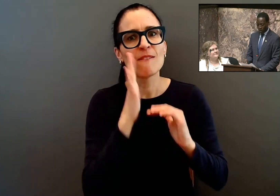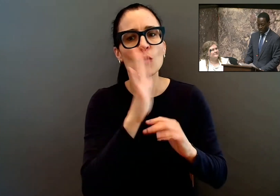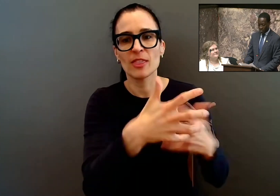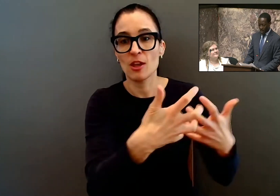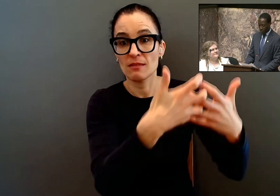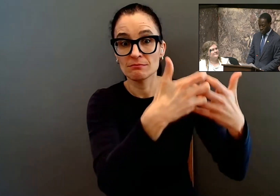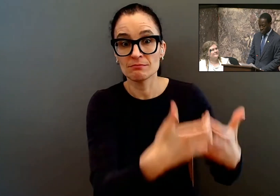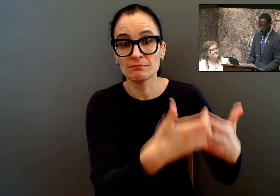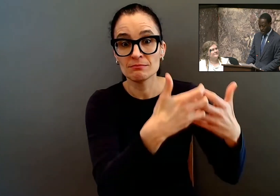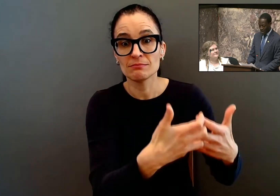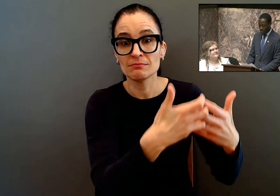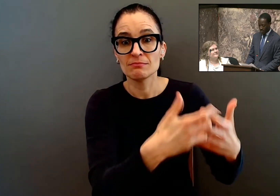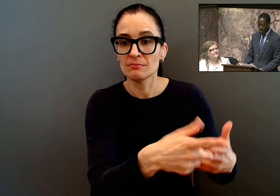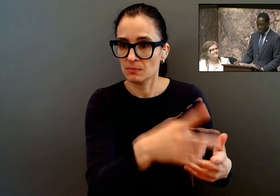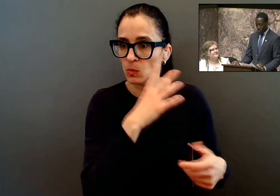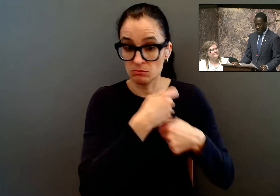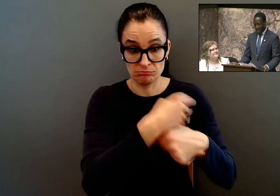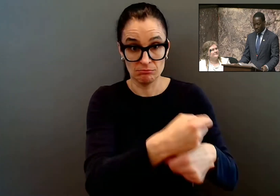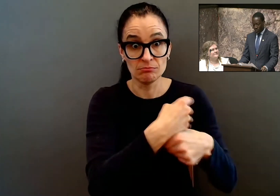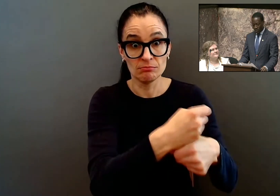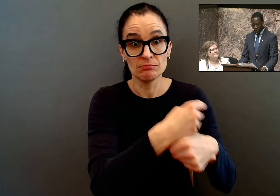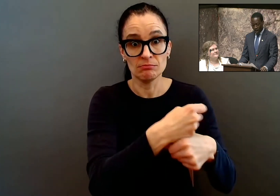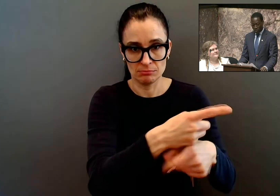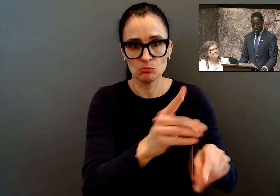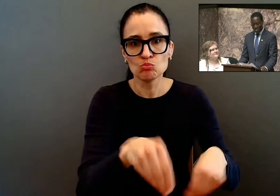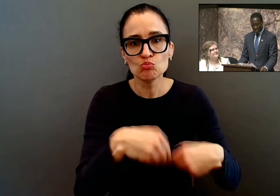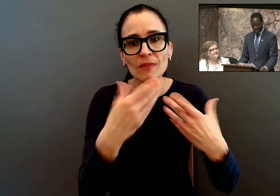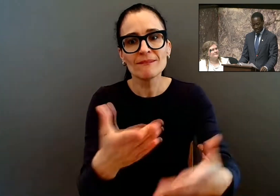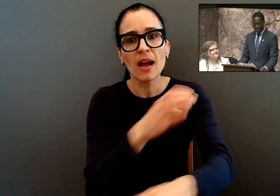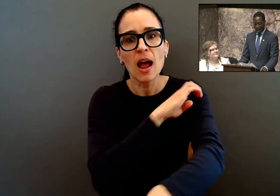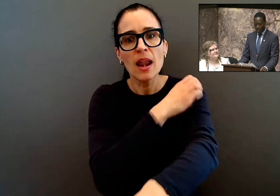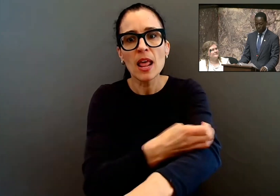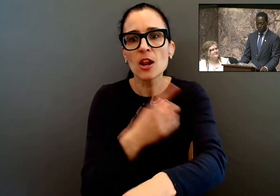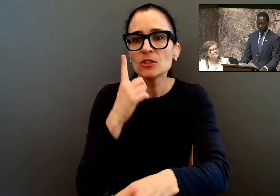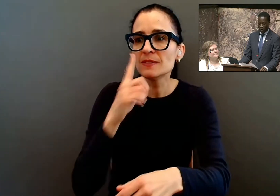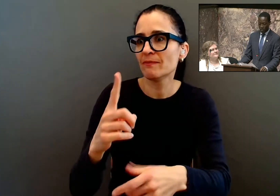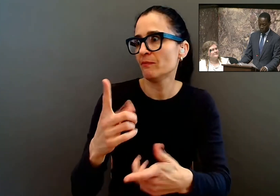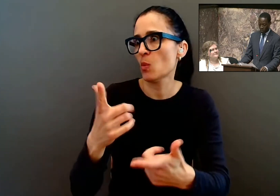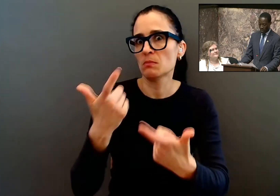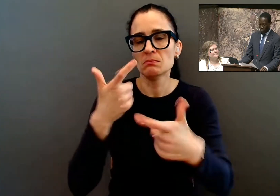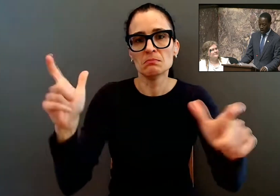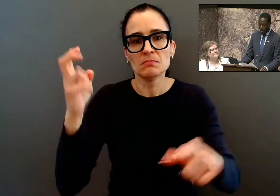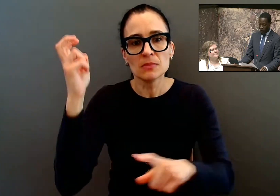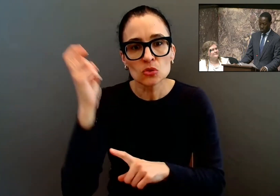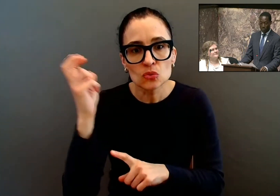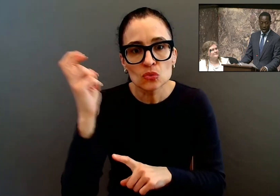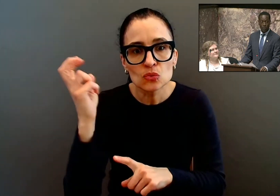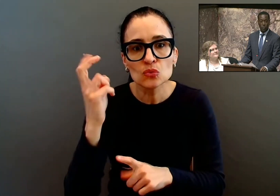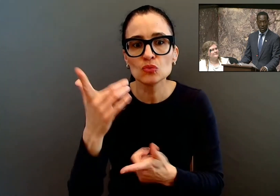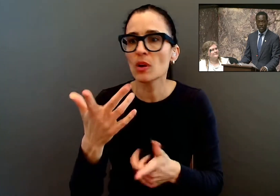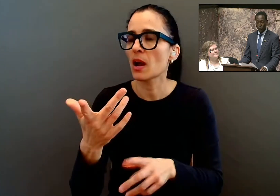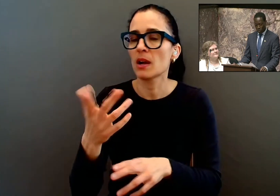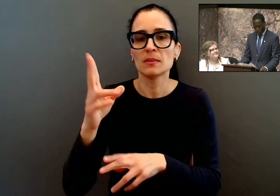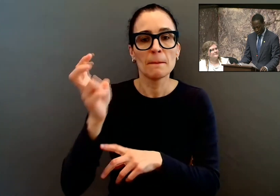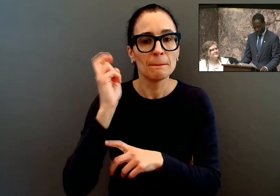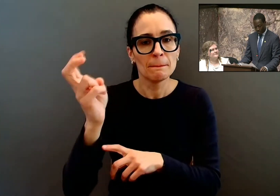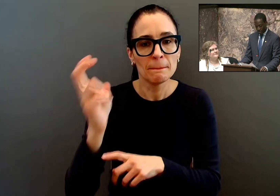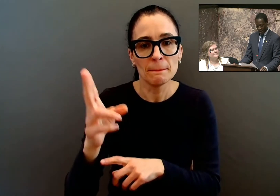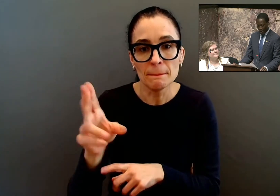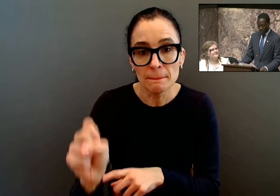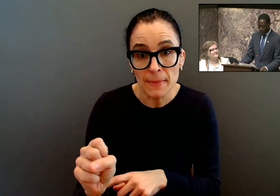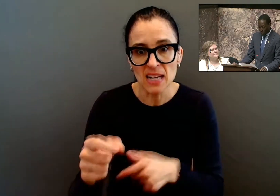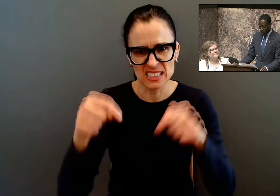Germany runs hydrogen trains, Japan is building hydrogen cities, California is rolling out hydrogen-powered transport